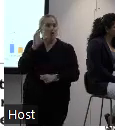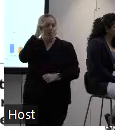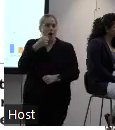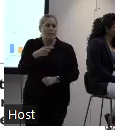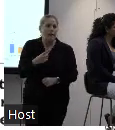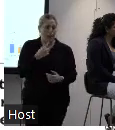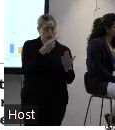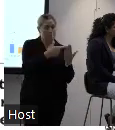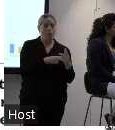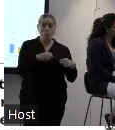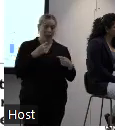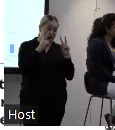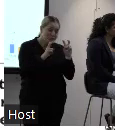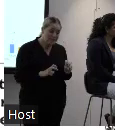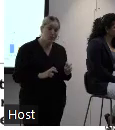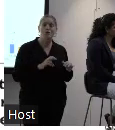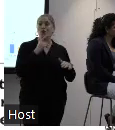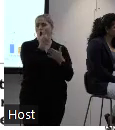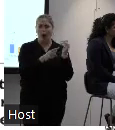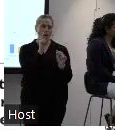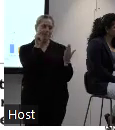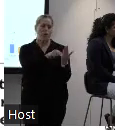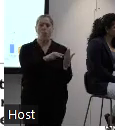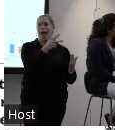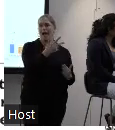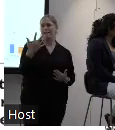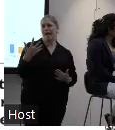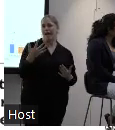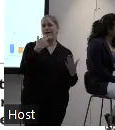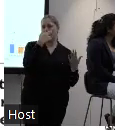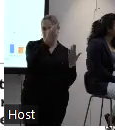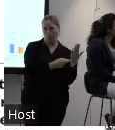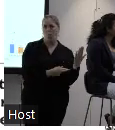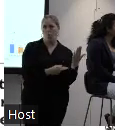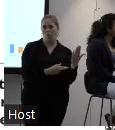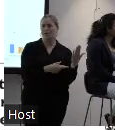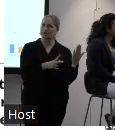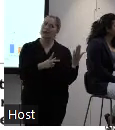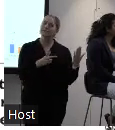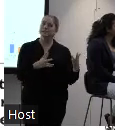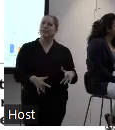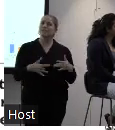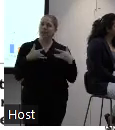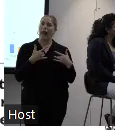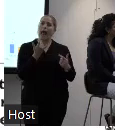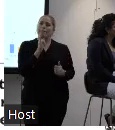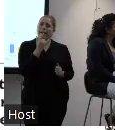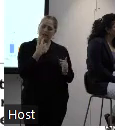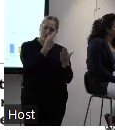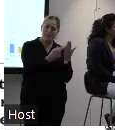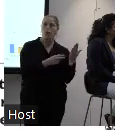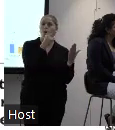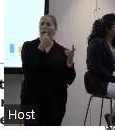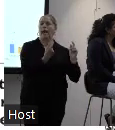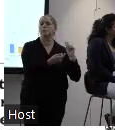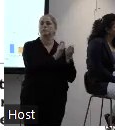So it absolutely makes sense that there was diagnostic specificity there. And then the last thing we looked at was the readability of the reports. And we know